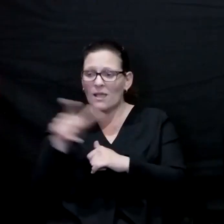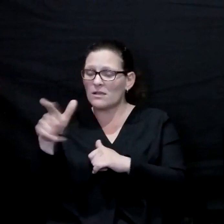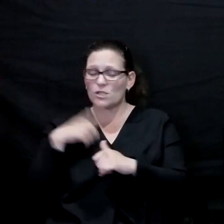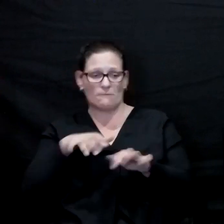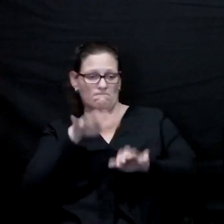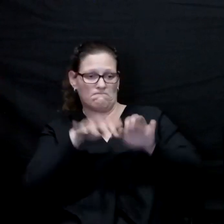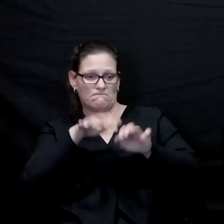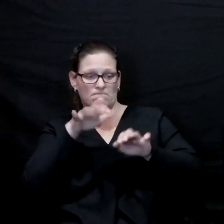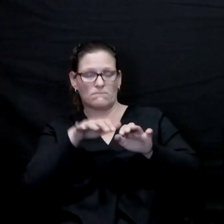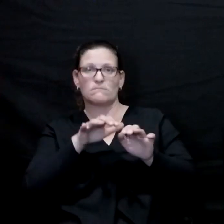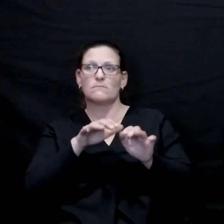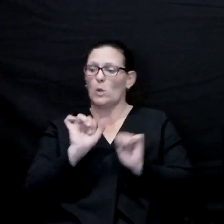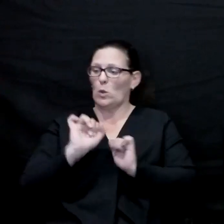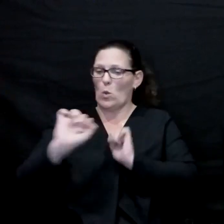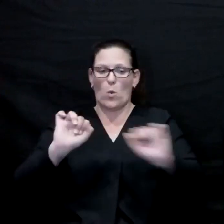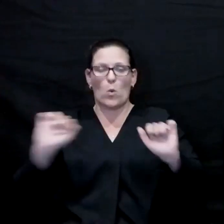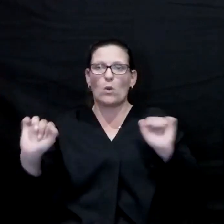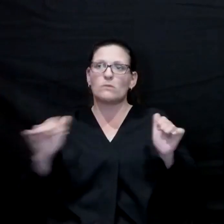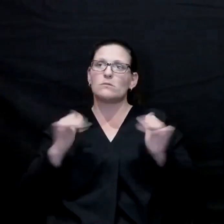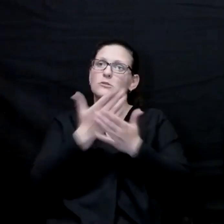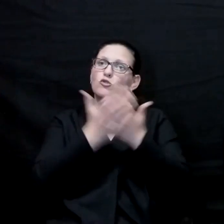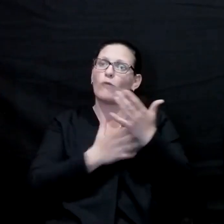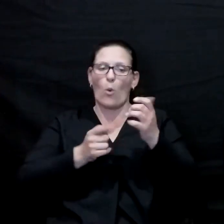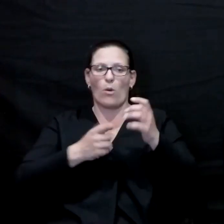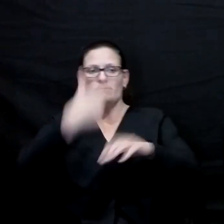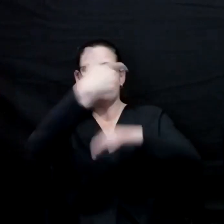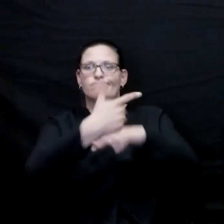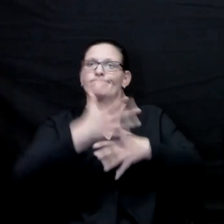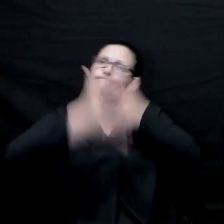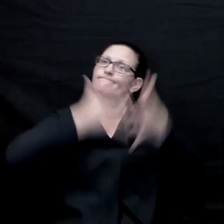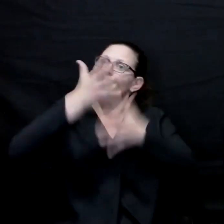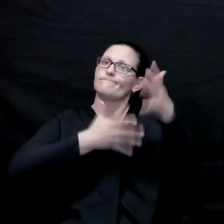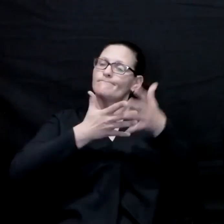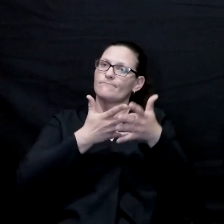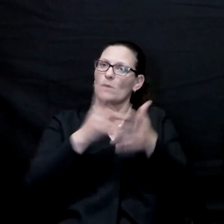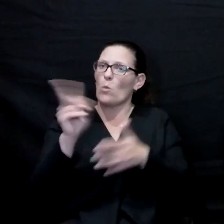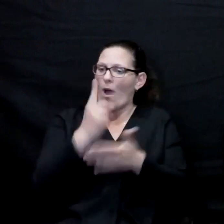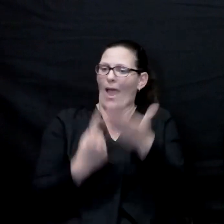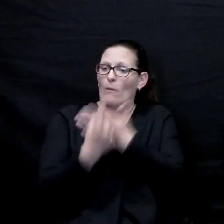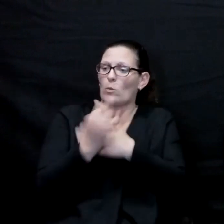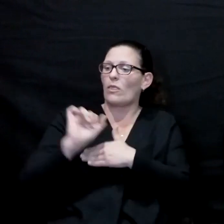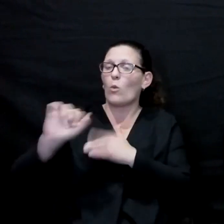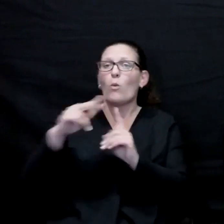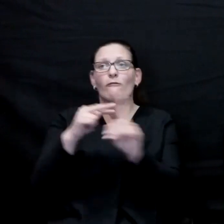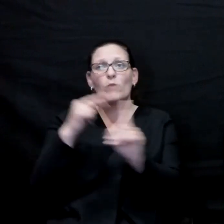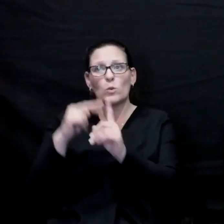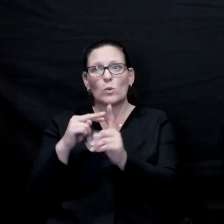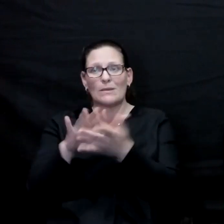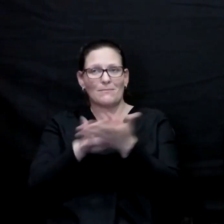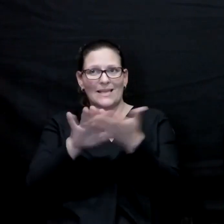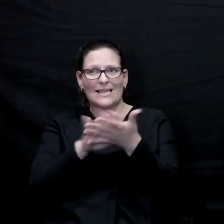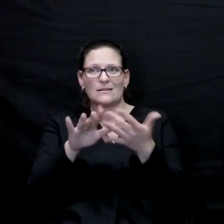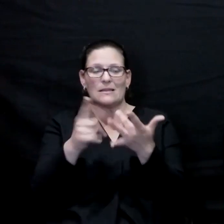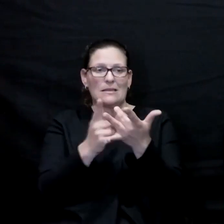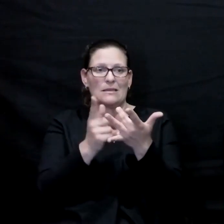people hear how you did it if you do have a go with a review. So people start to learn from each other and can see